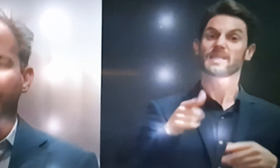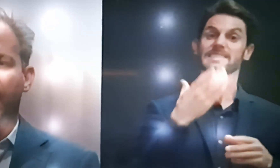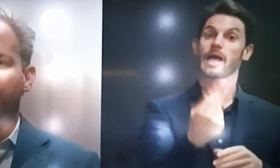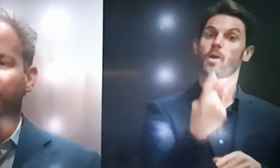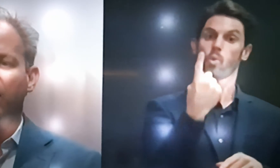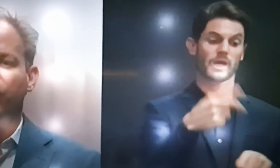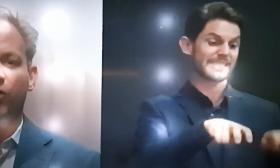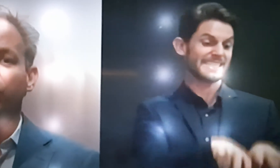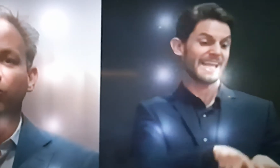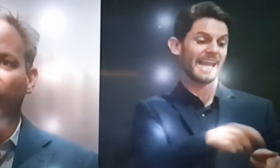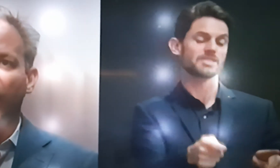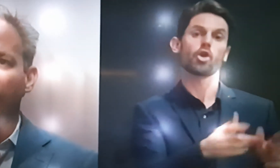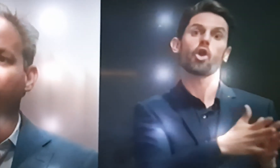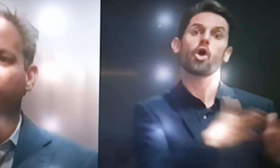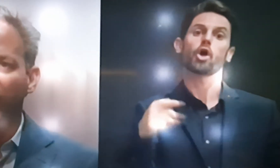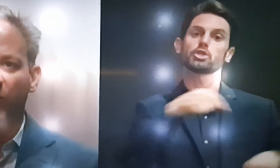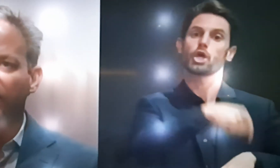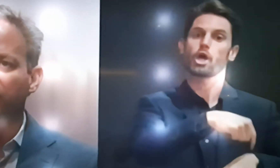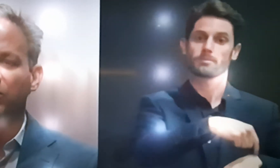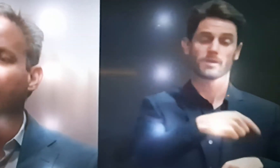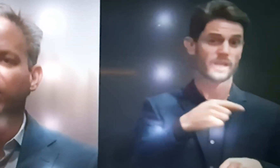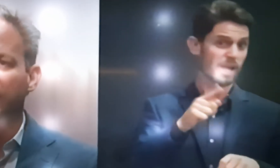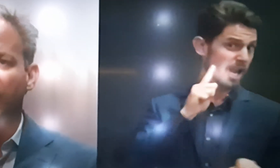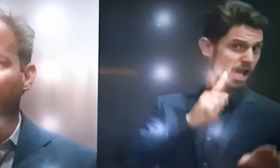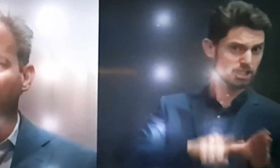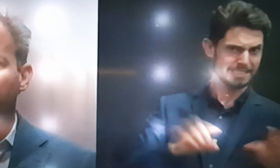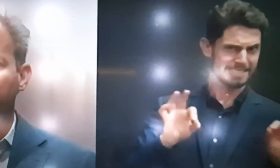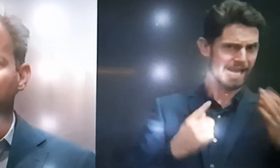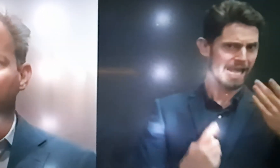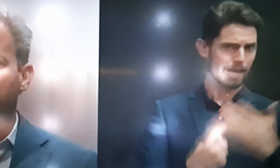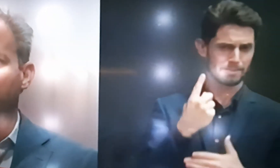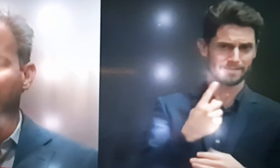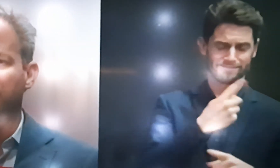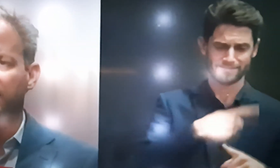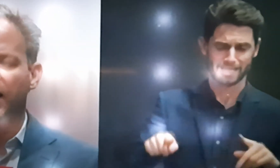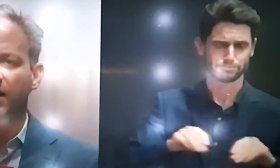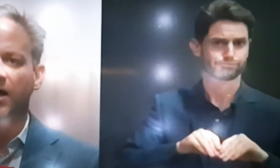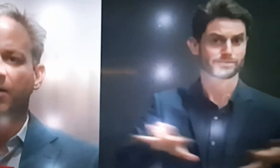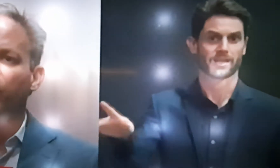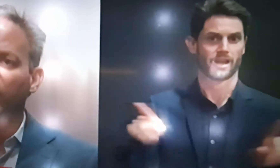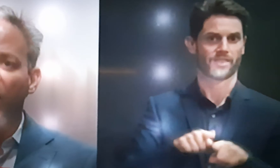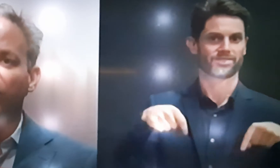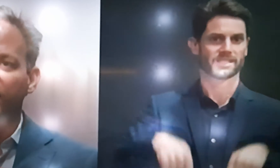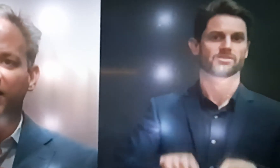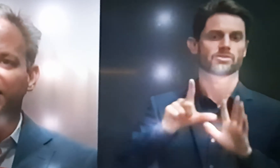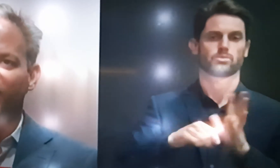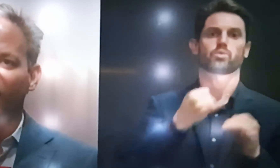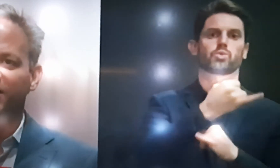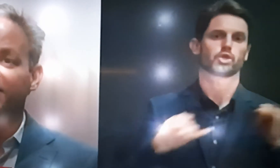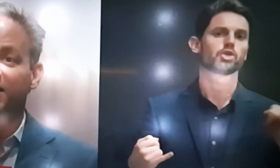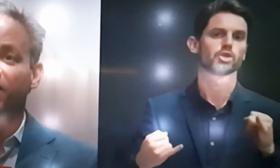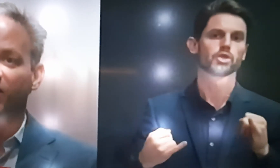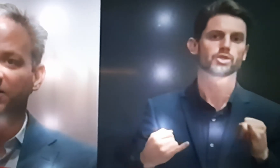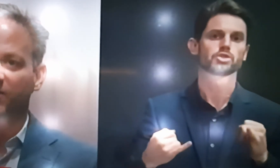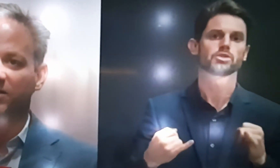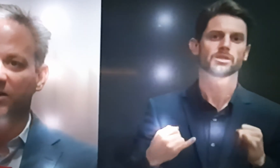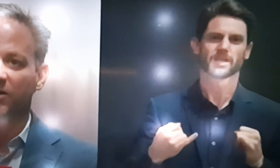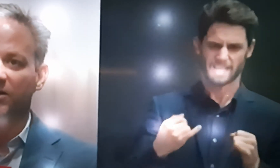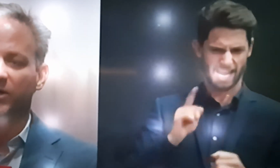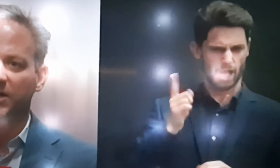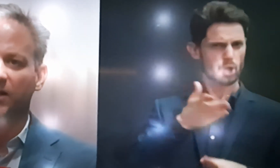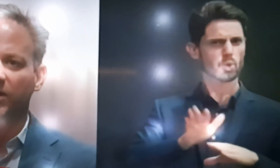situations. Through wave 1 and wave 2, no, we didn't have that level of detail, so it's hard to say. But we know that these viruses, these variants